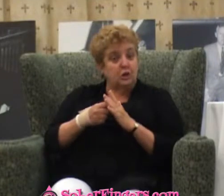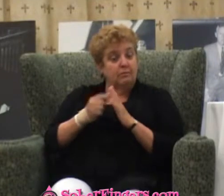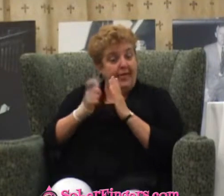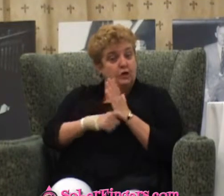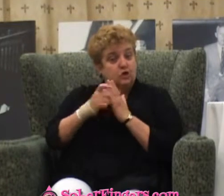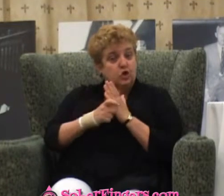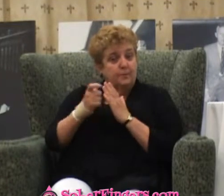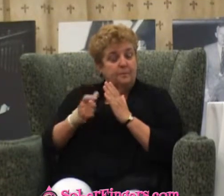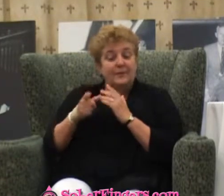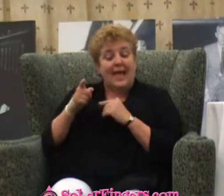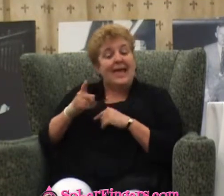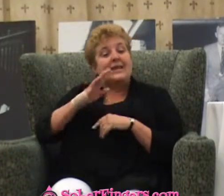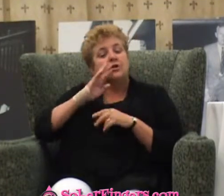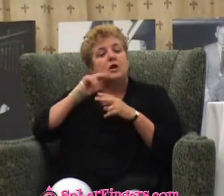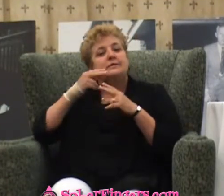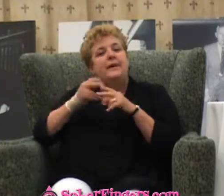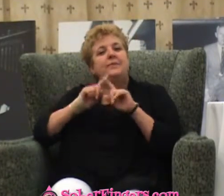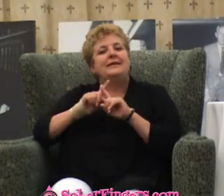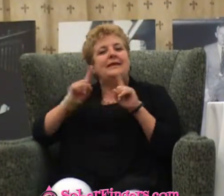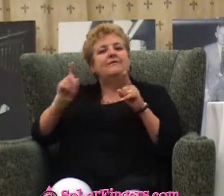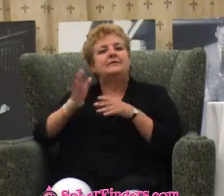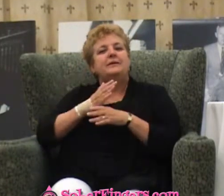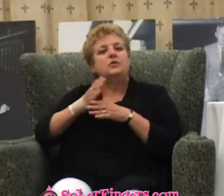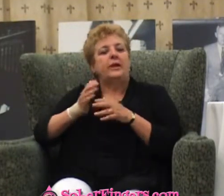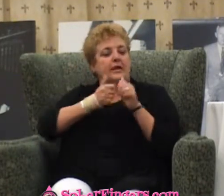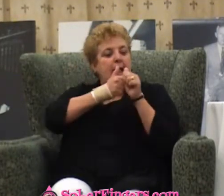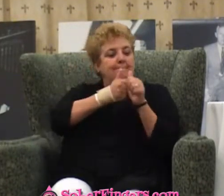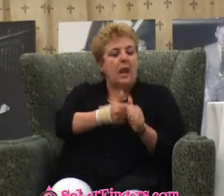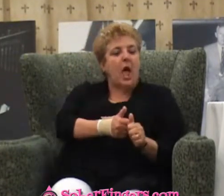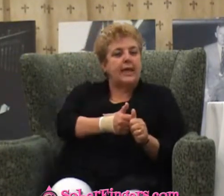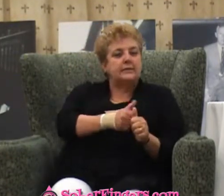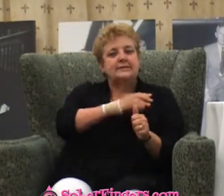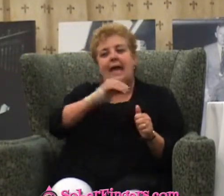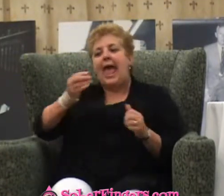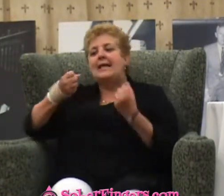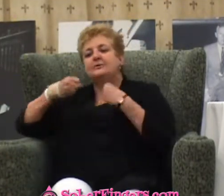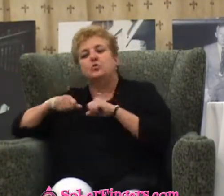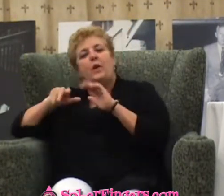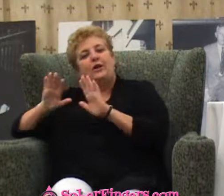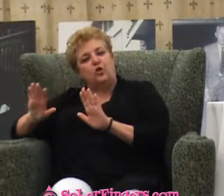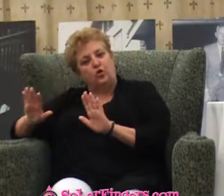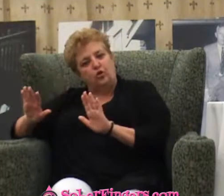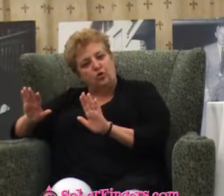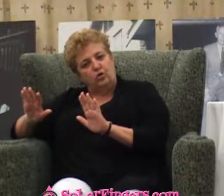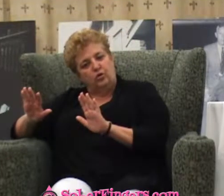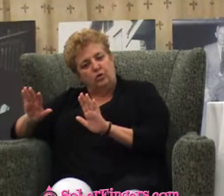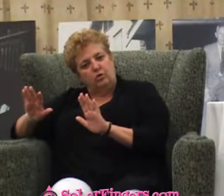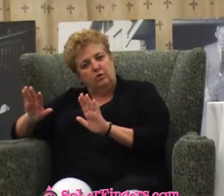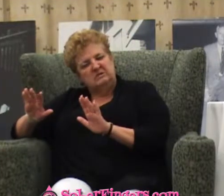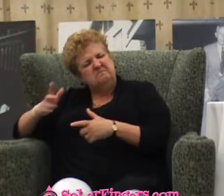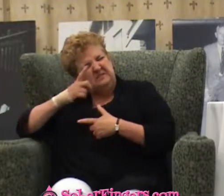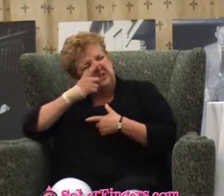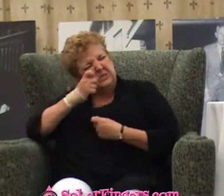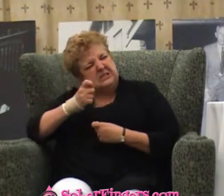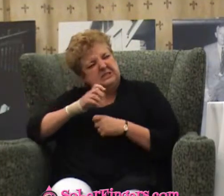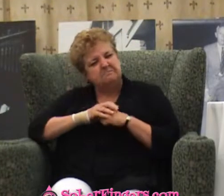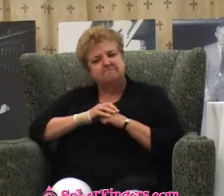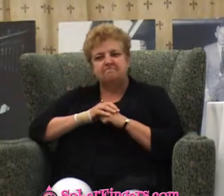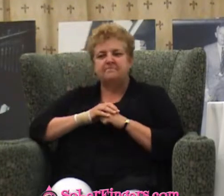about the difference between compliance and surrender. And it's interesting because, you know, compliance